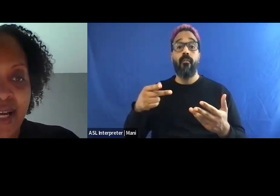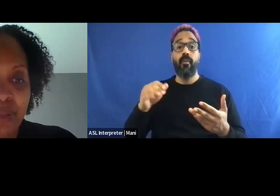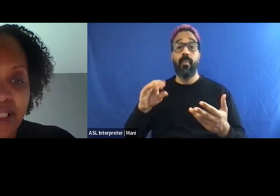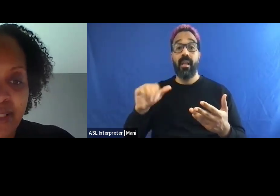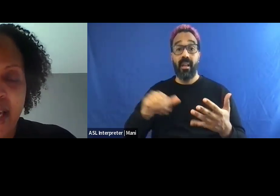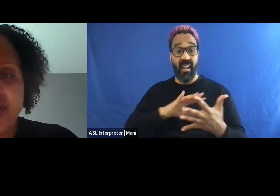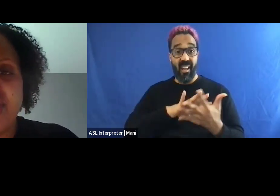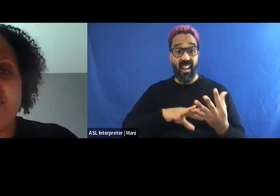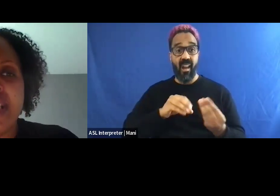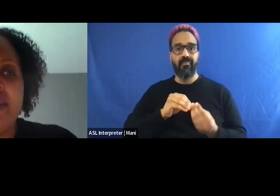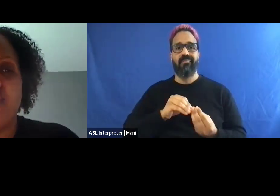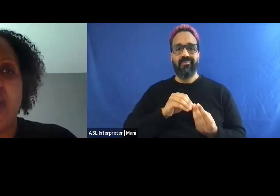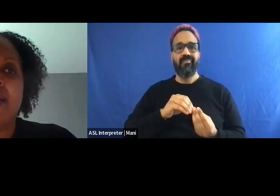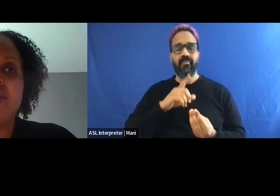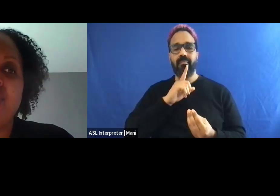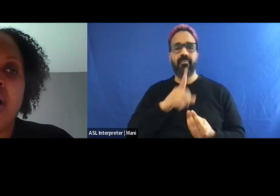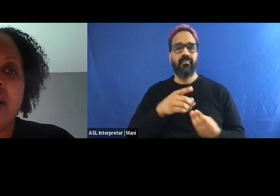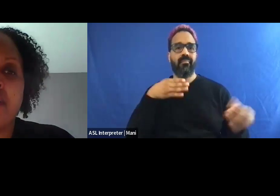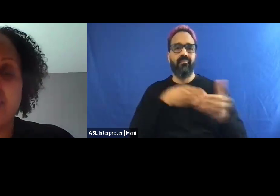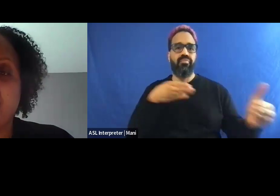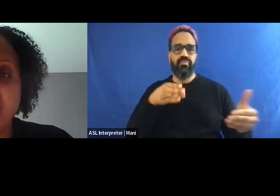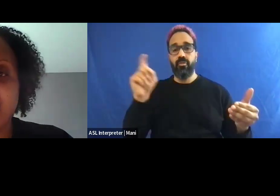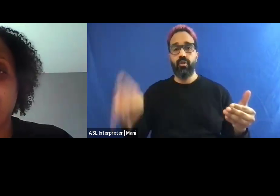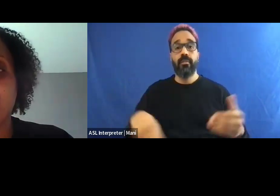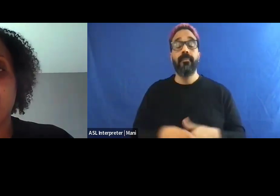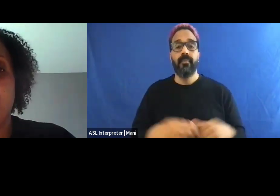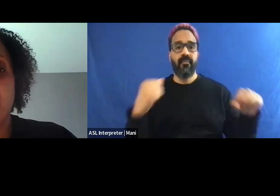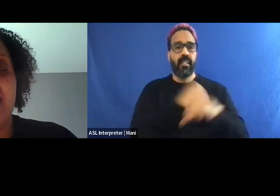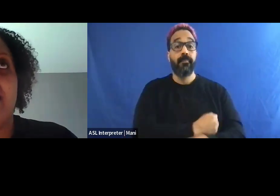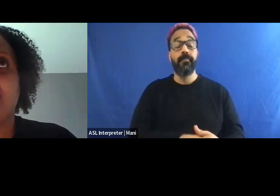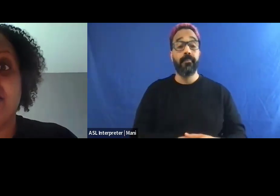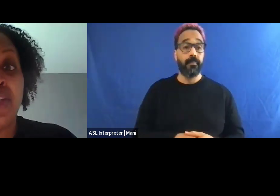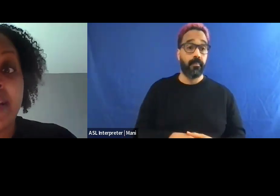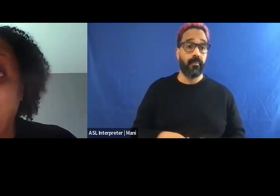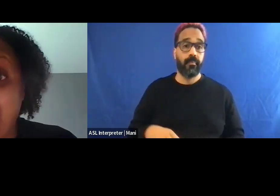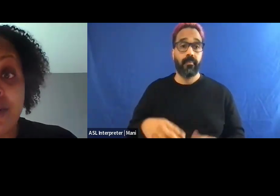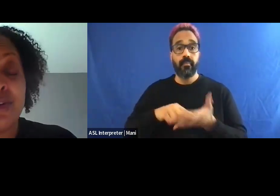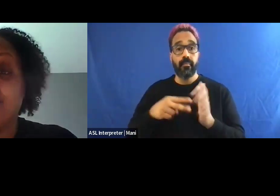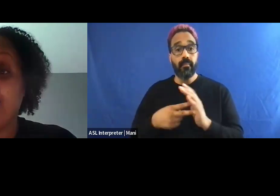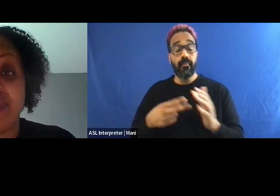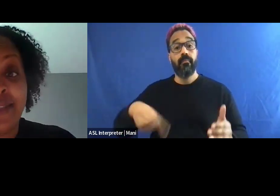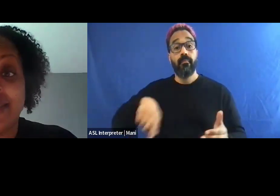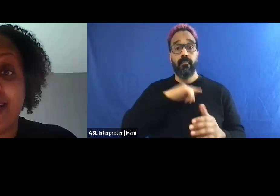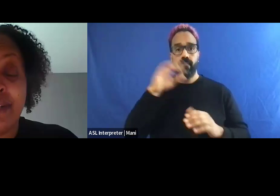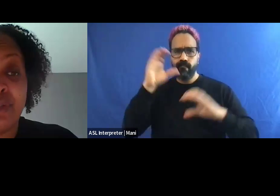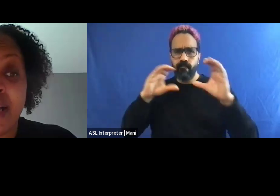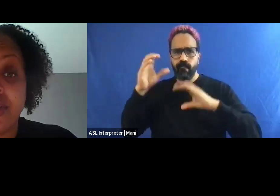Next slide, please. So really, as you are sourcing and looking to hire or supervise an executive